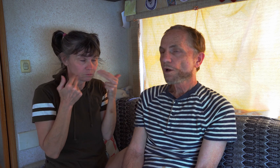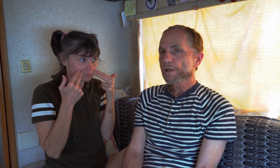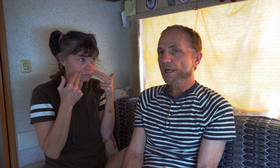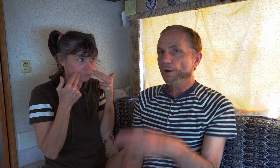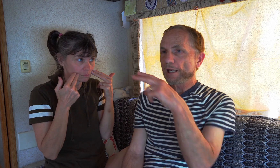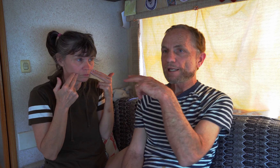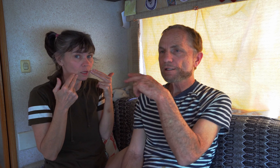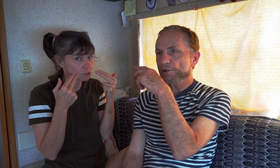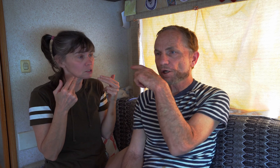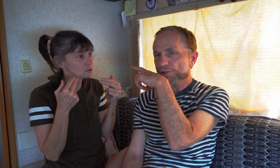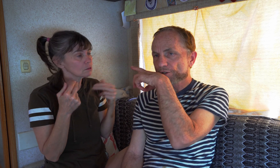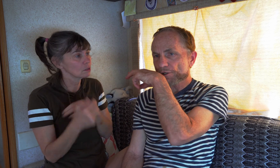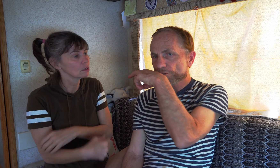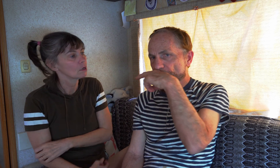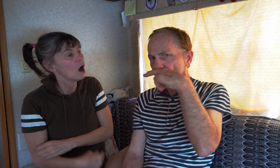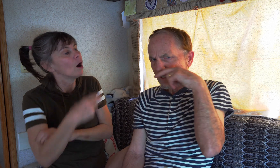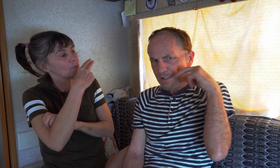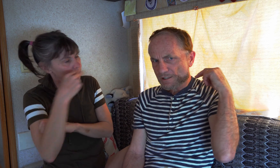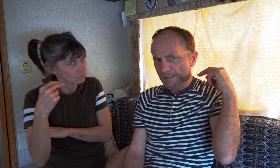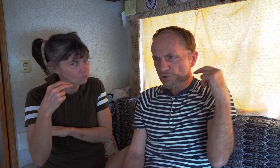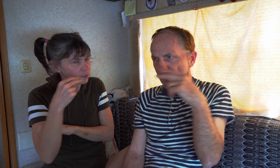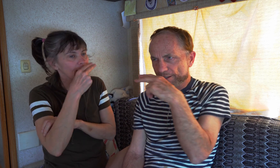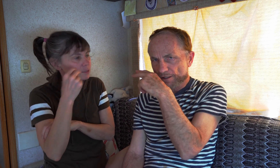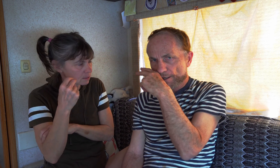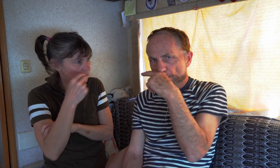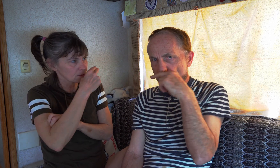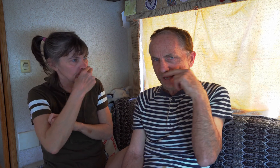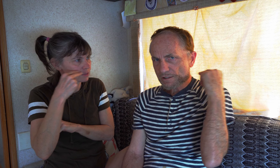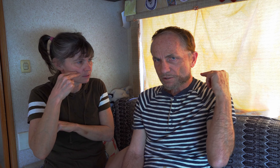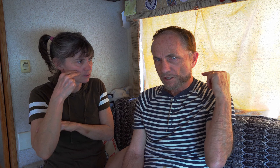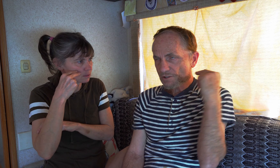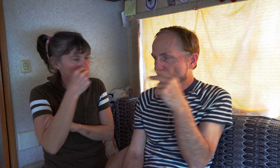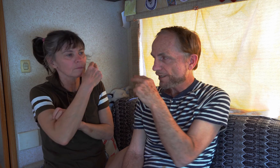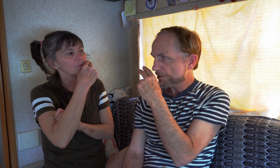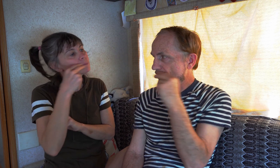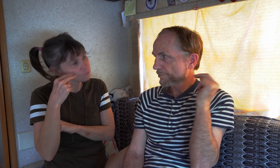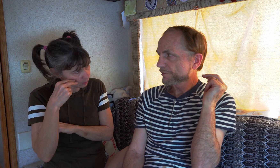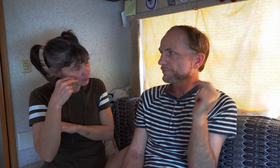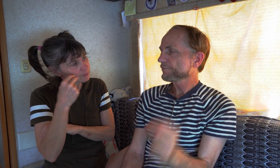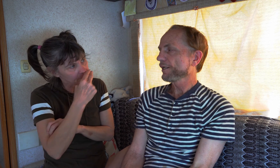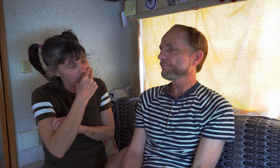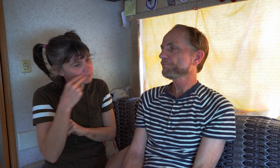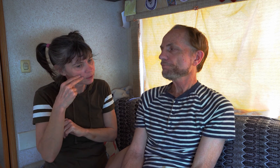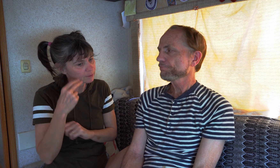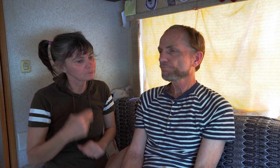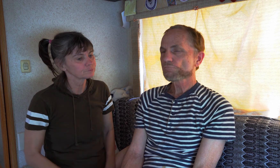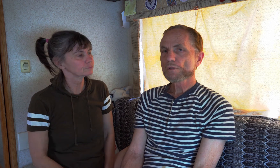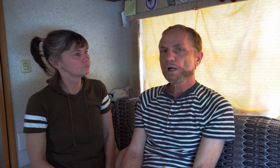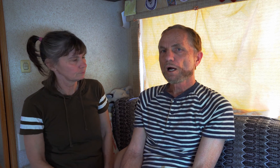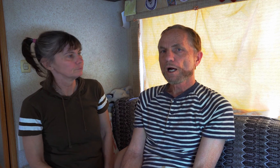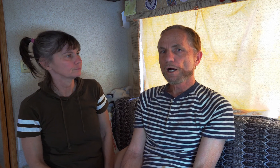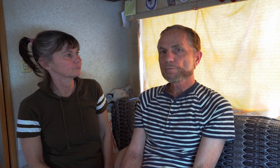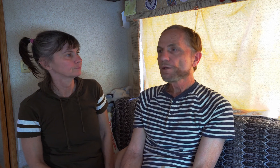thieves. Yeah, and you can also do thieves like this, like drawing a mask across your face or something. Right. Yeah. Right.